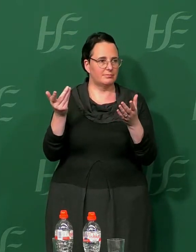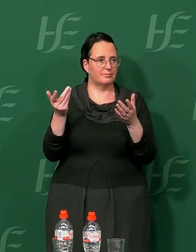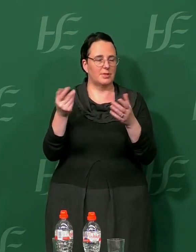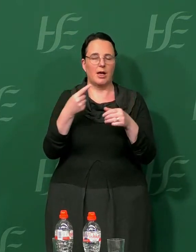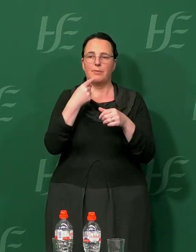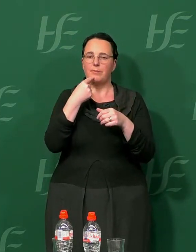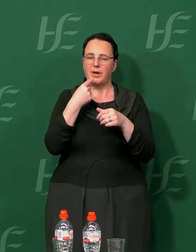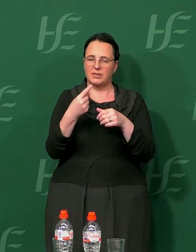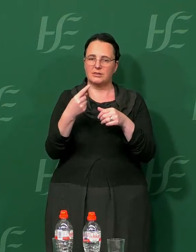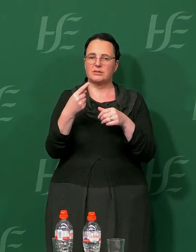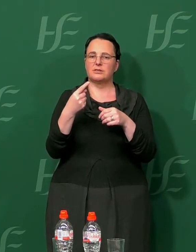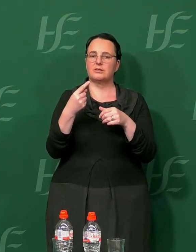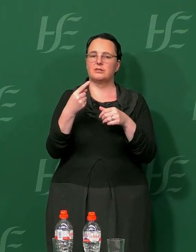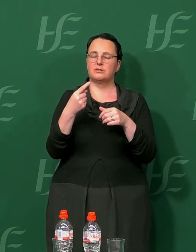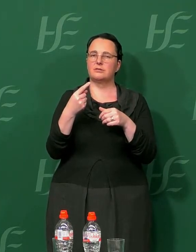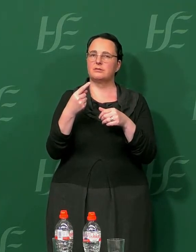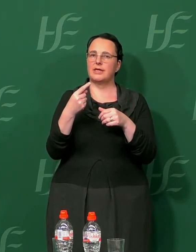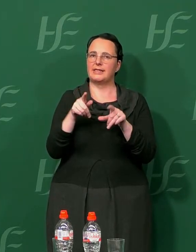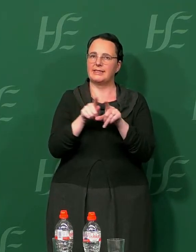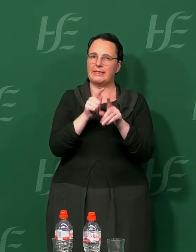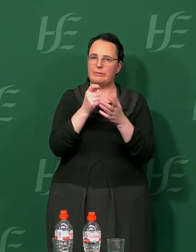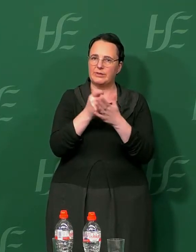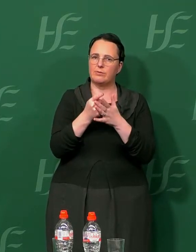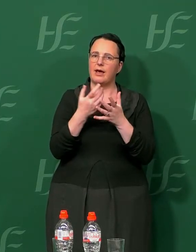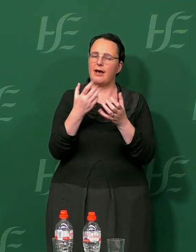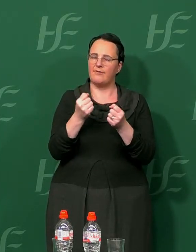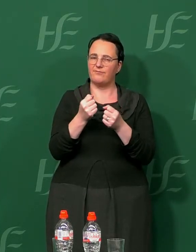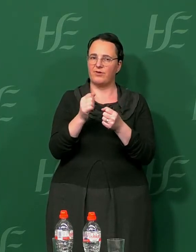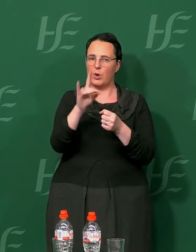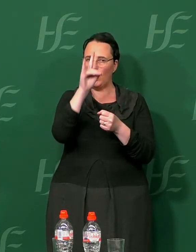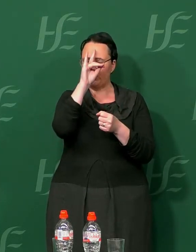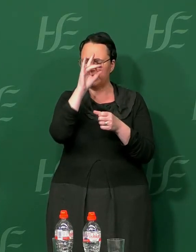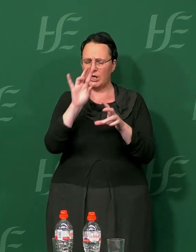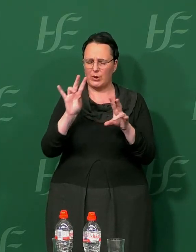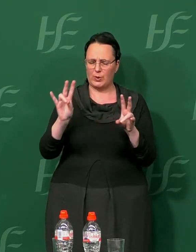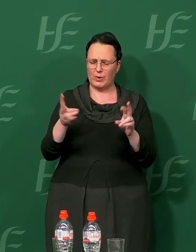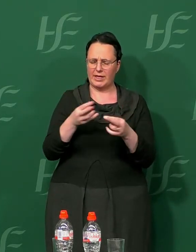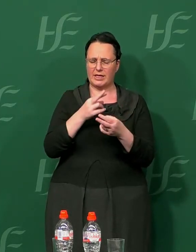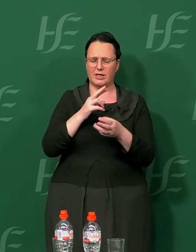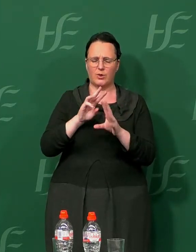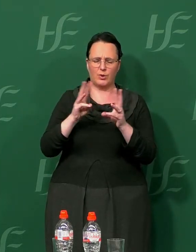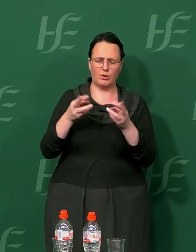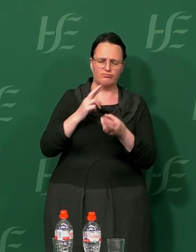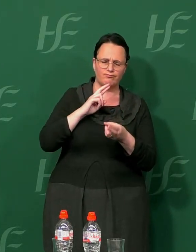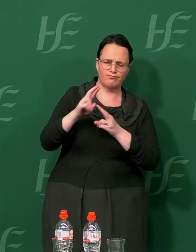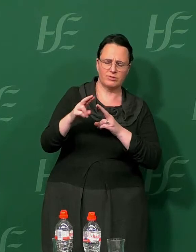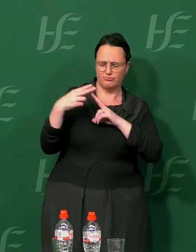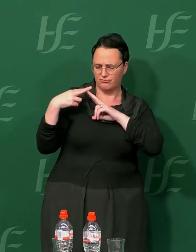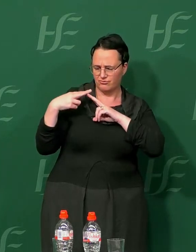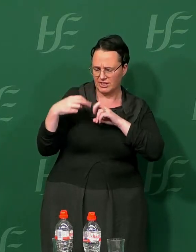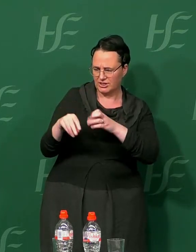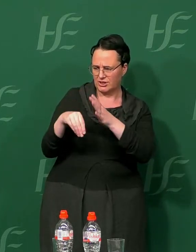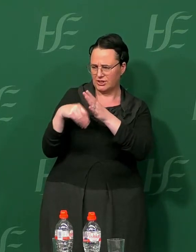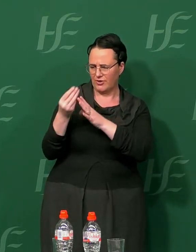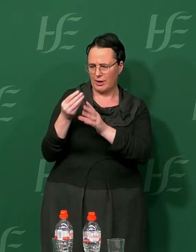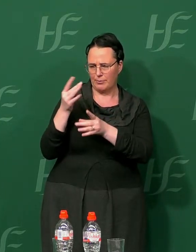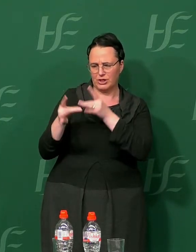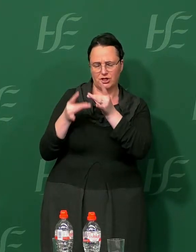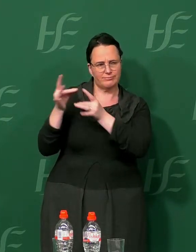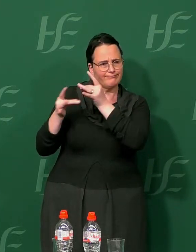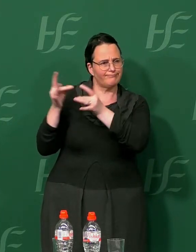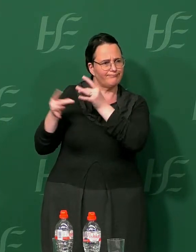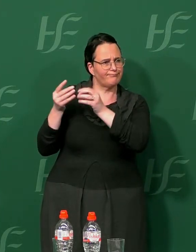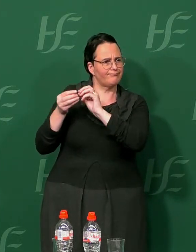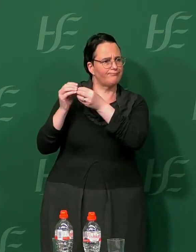what has been given us great cause for hope is how quickly the world has responded in terms of research, development and production and marshalling